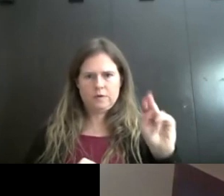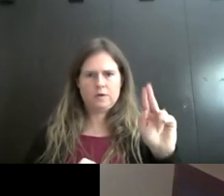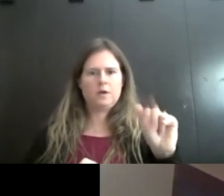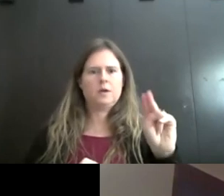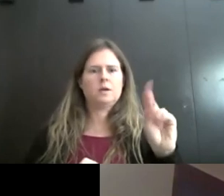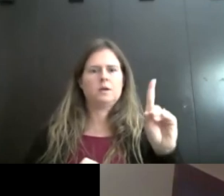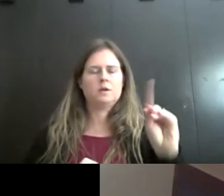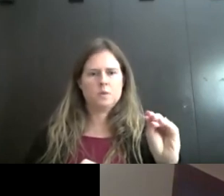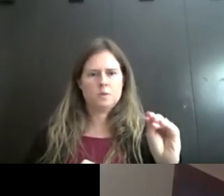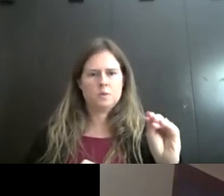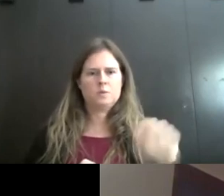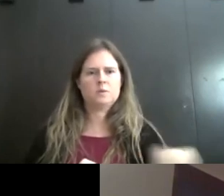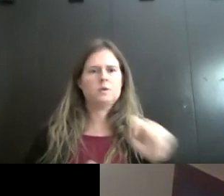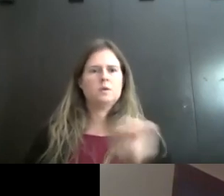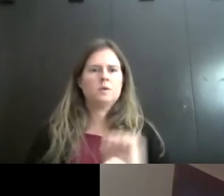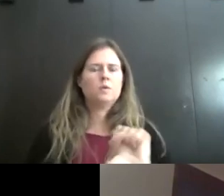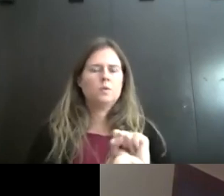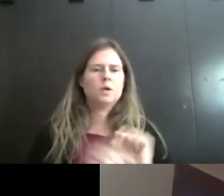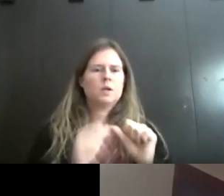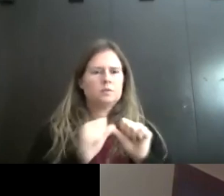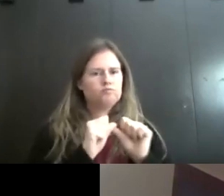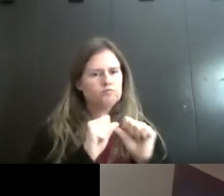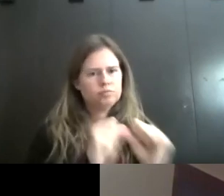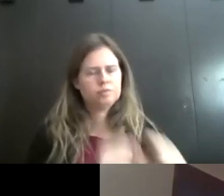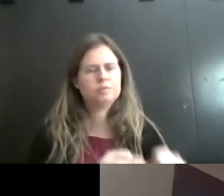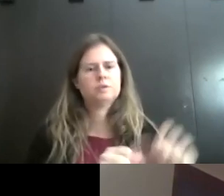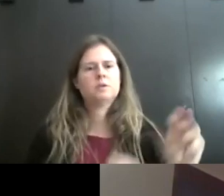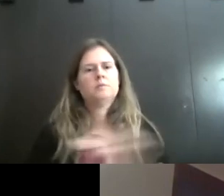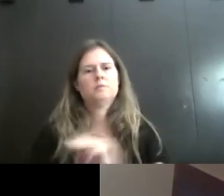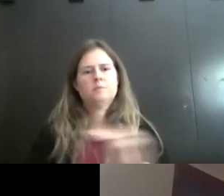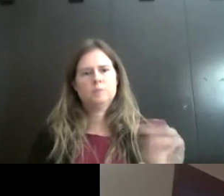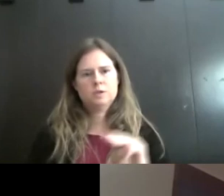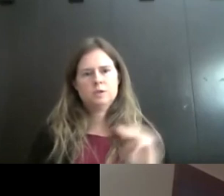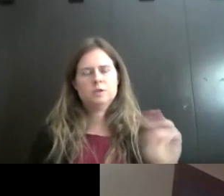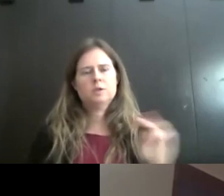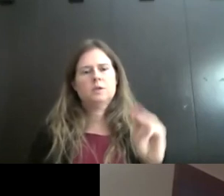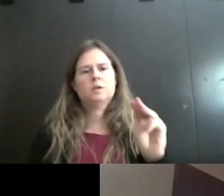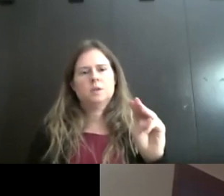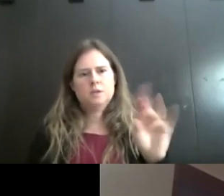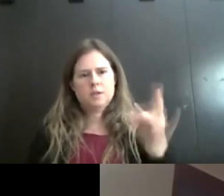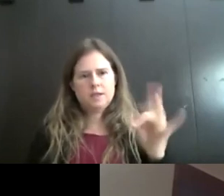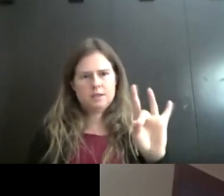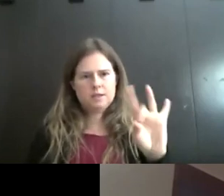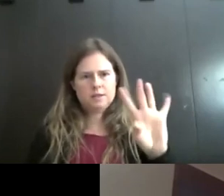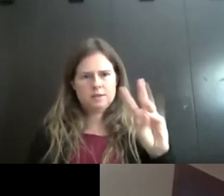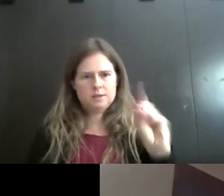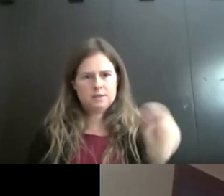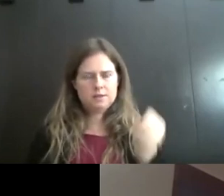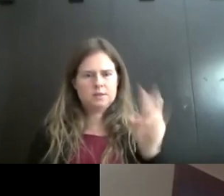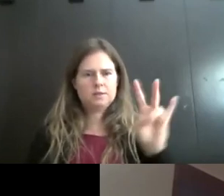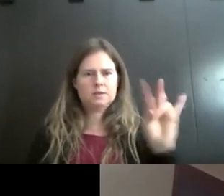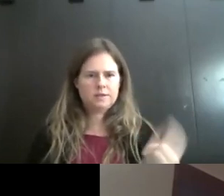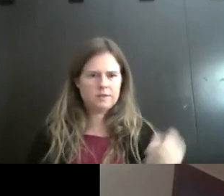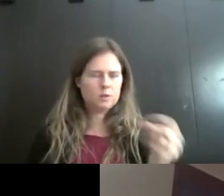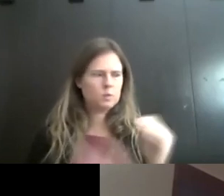because they were working to keep the mission going. In the 1860s and 70s, the missions were really struggling. They didn't have any money coming